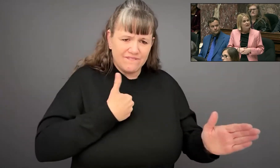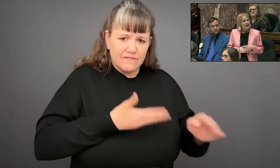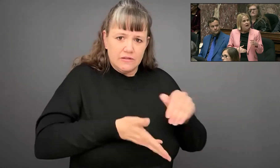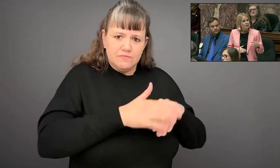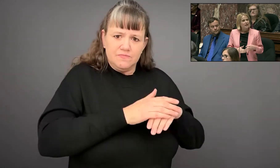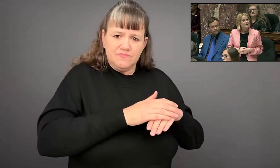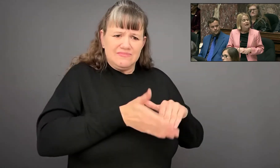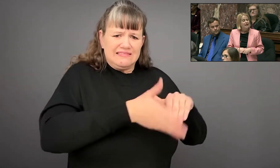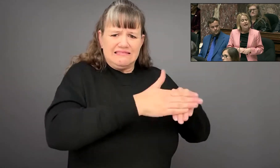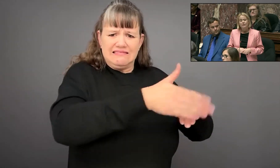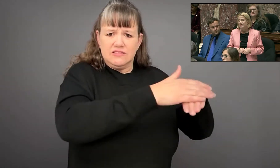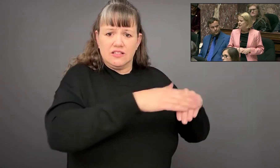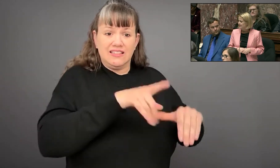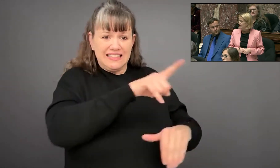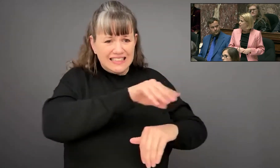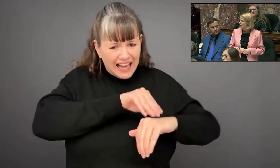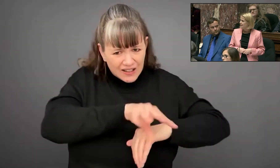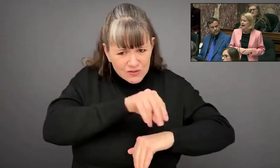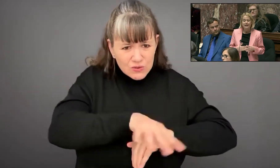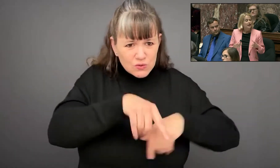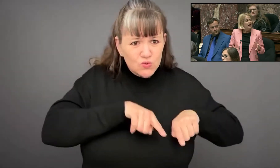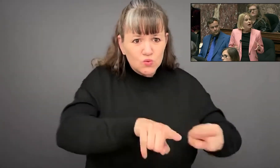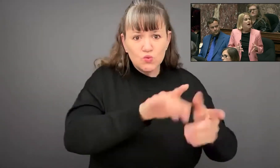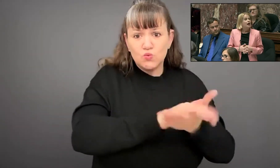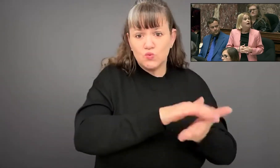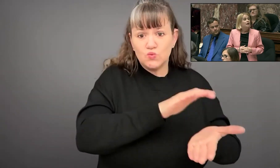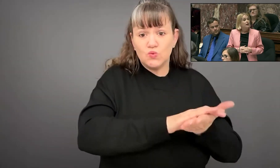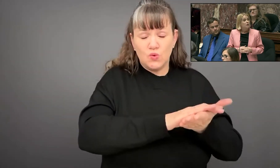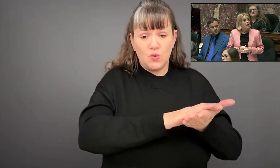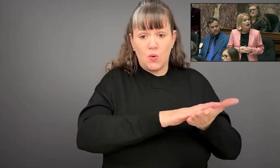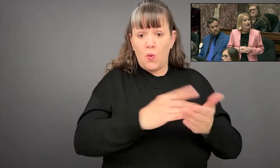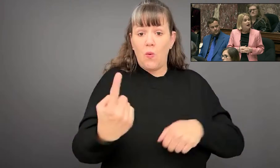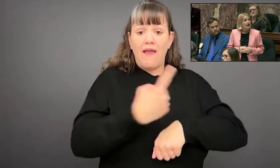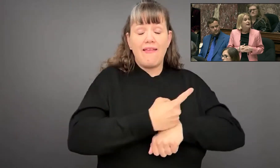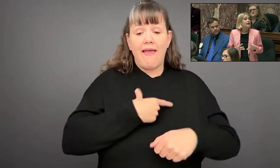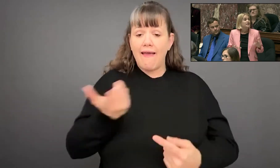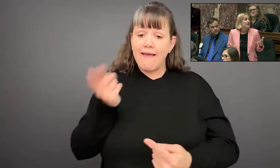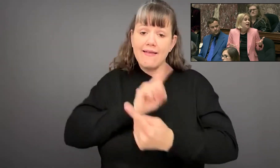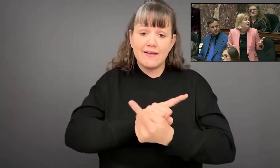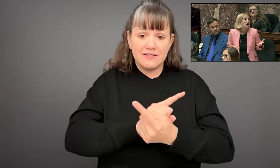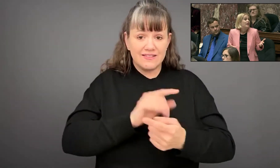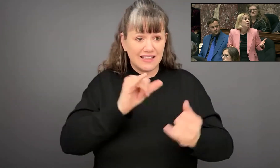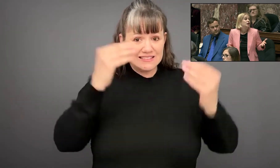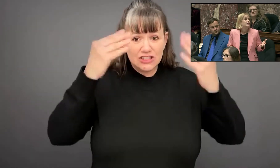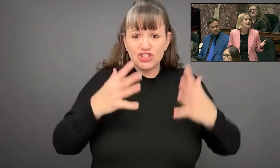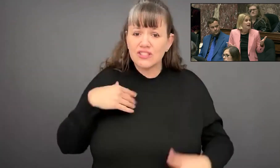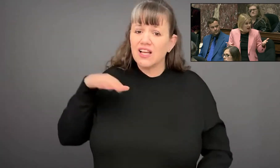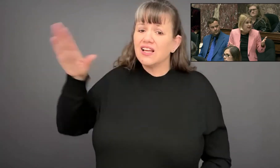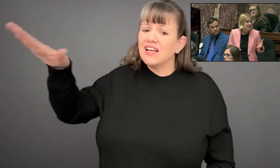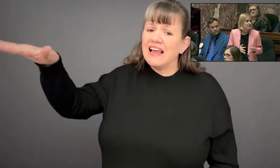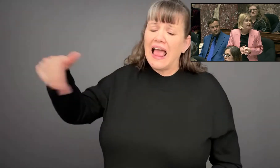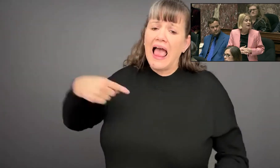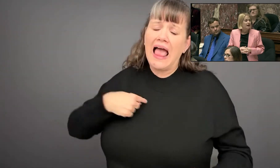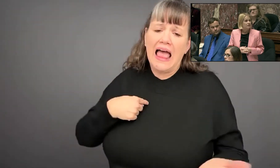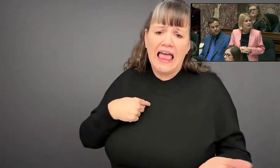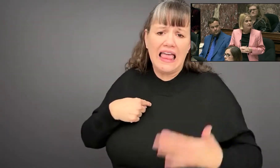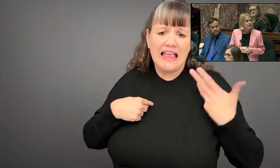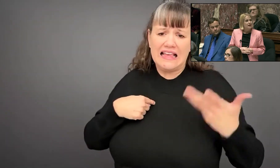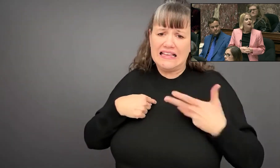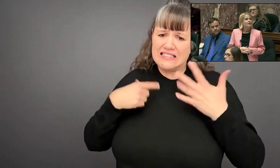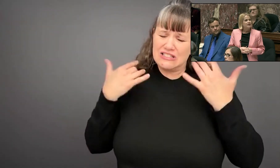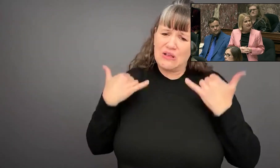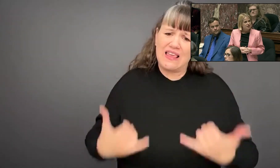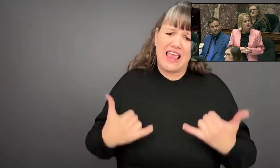school. And one day he went to his teacher and said, you know, I'm not having a good day. I need to see my